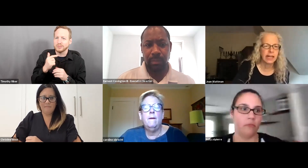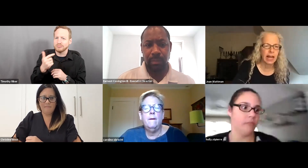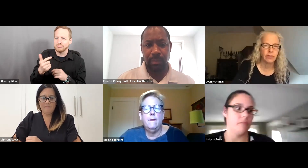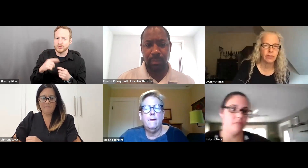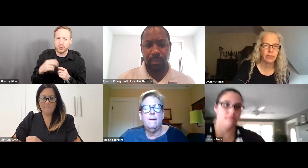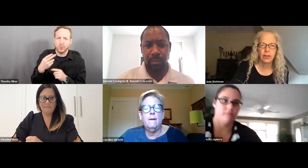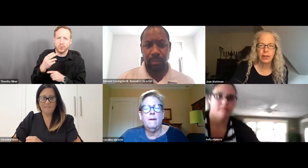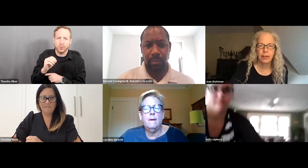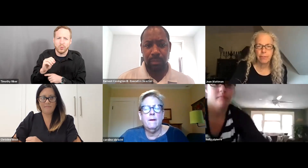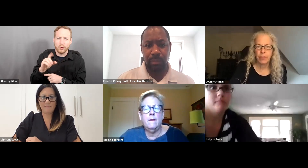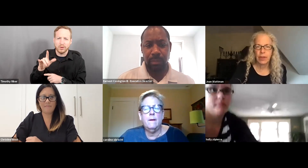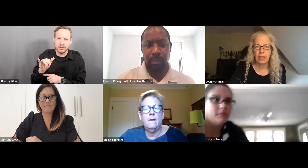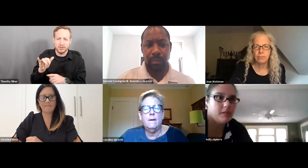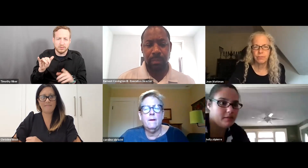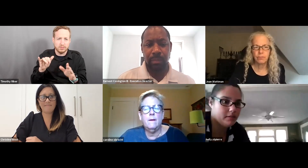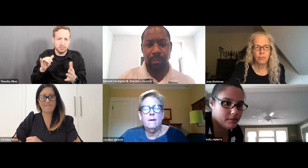impact staff.